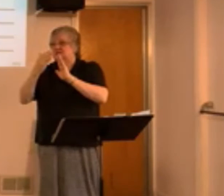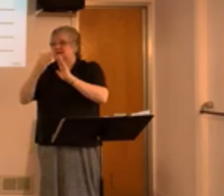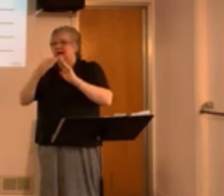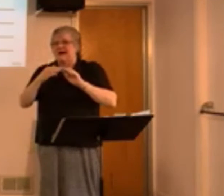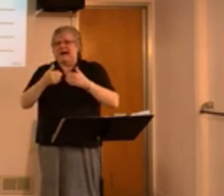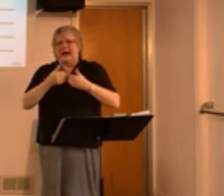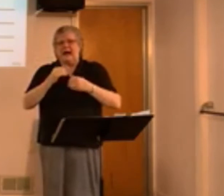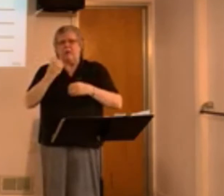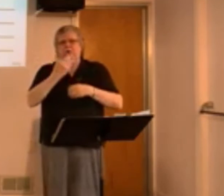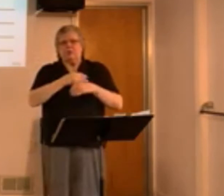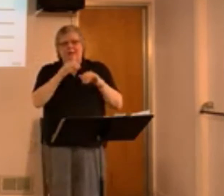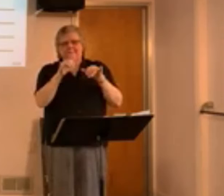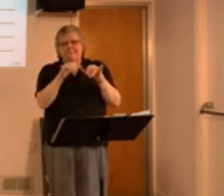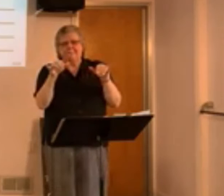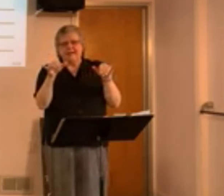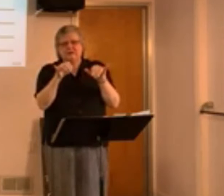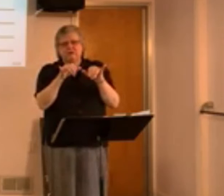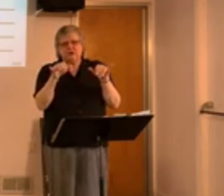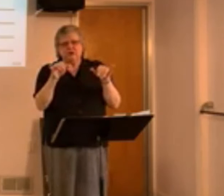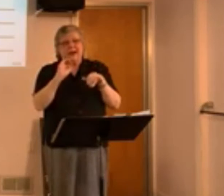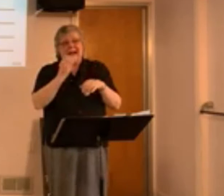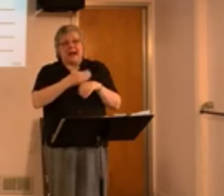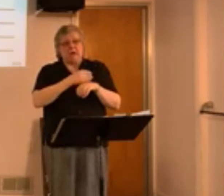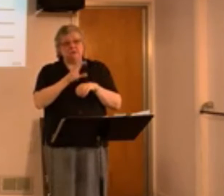How would we measure our church?